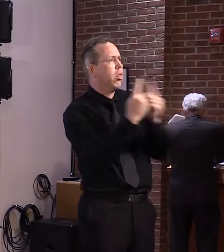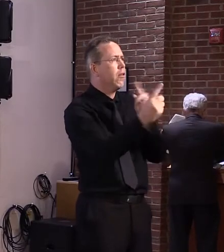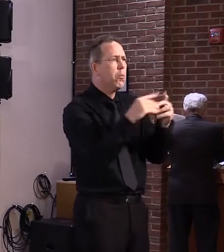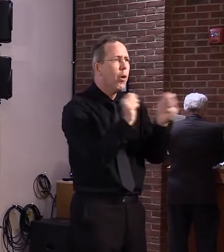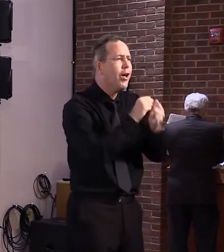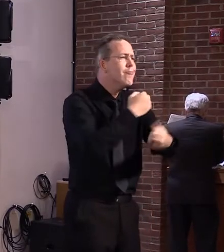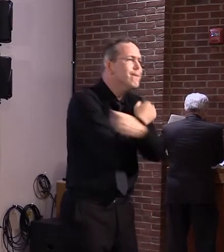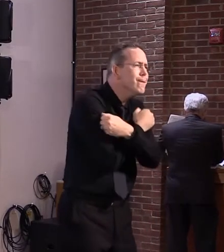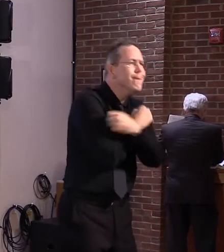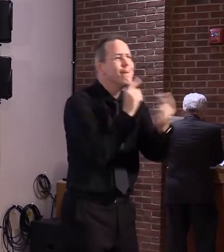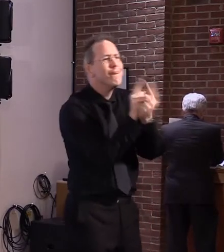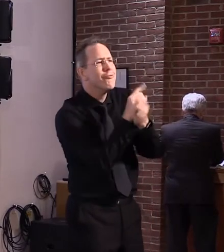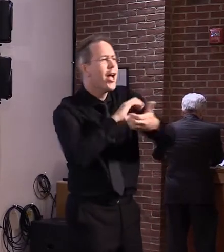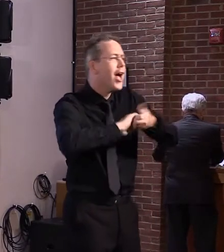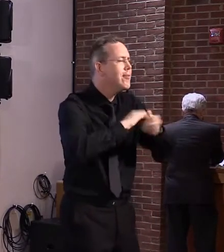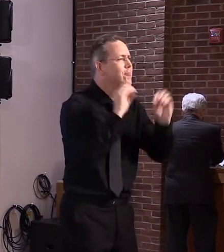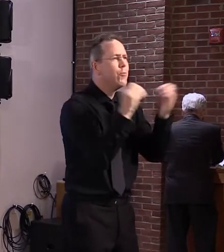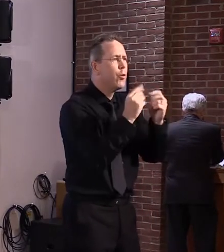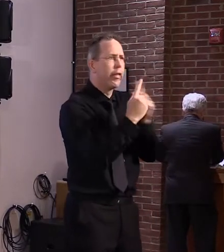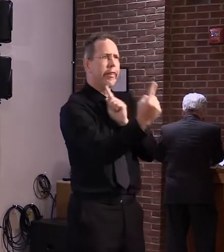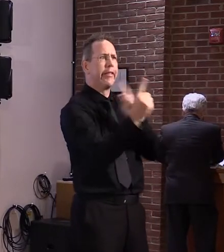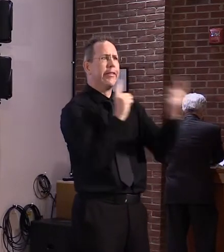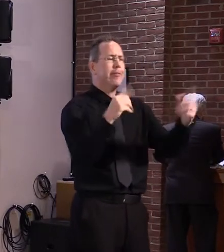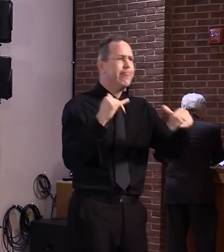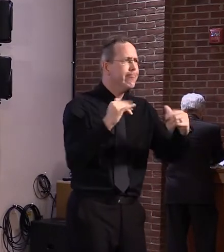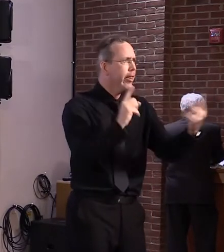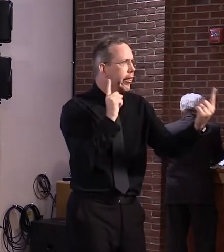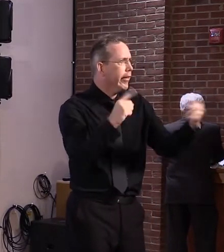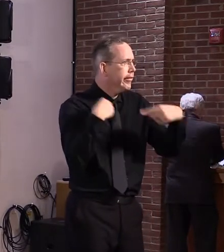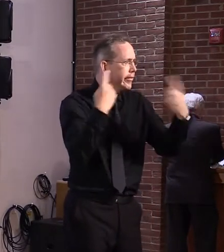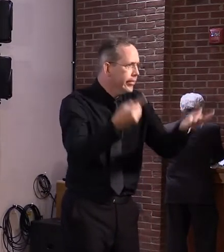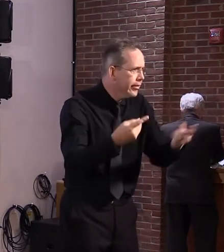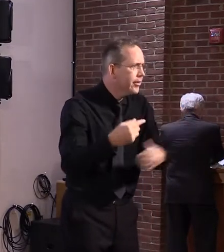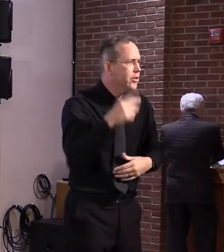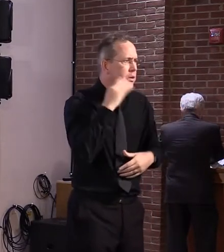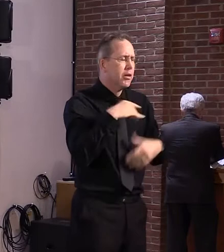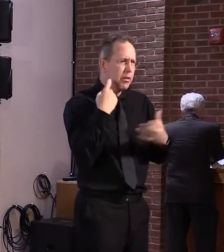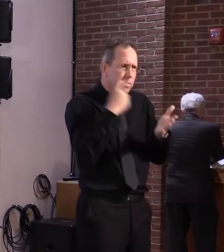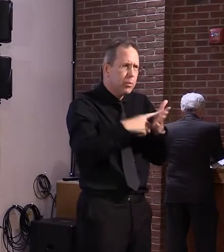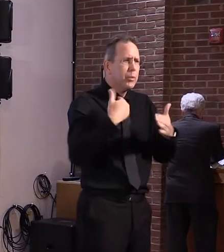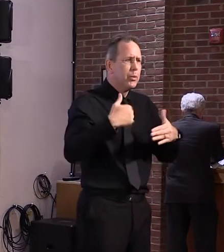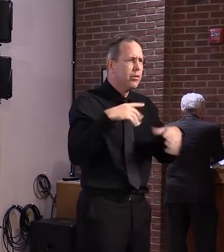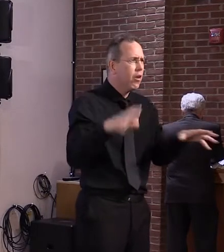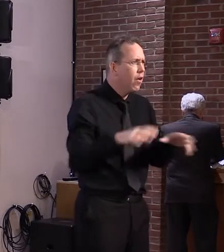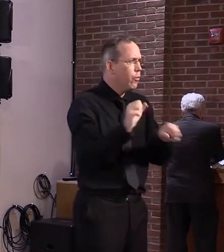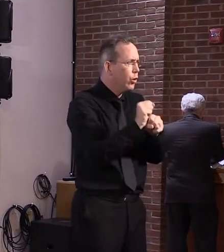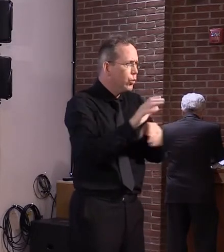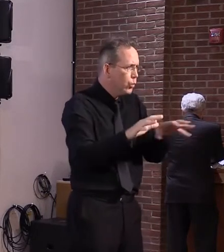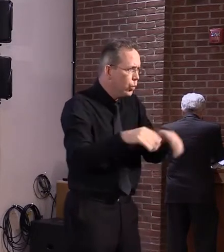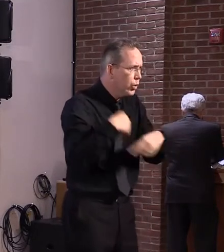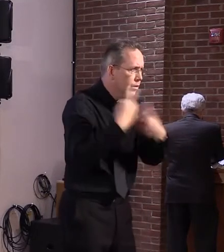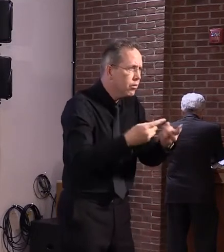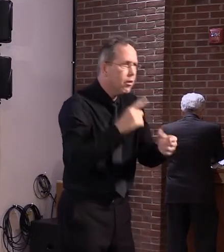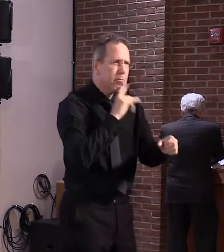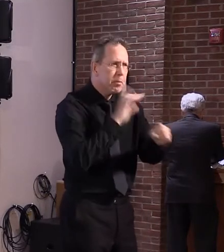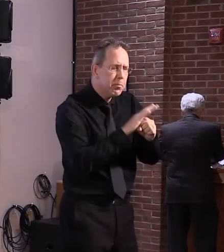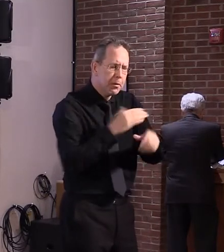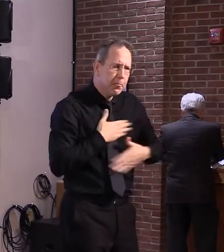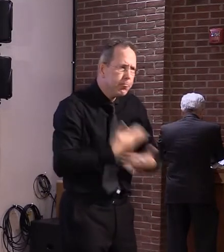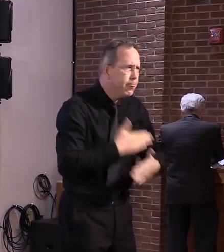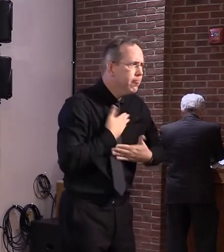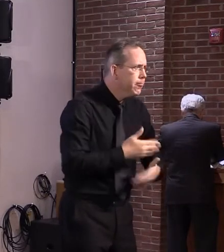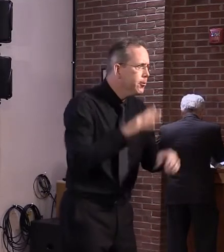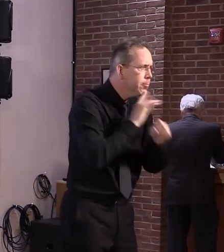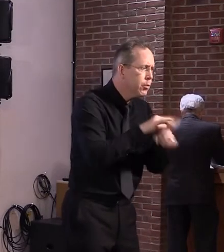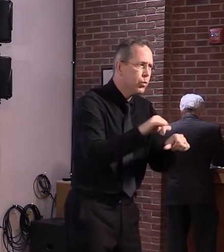it's important to take a moment and reflect on this difficult work and commitment of many across the state. And I'd